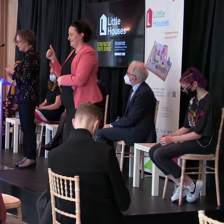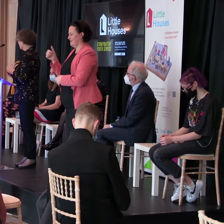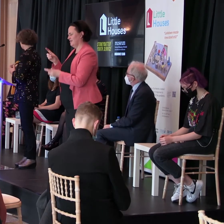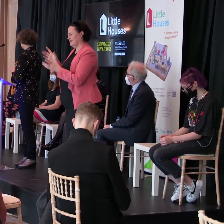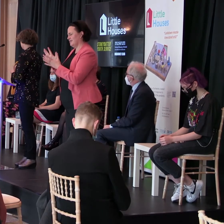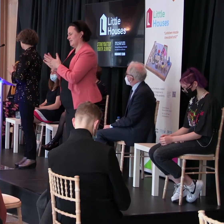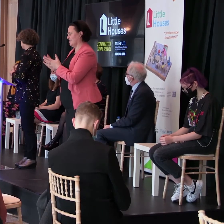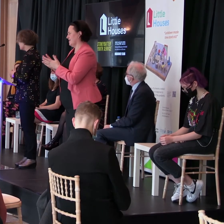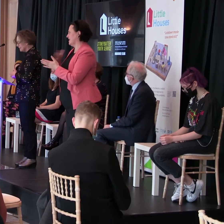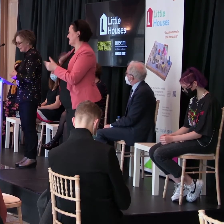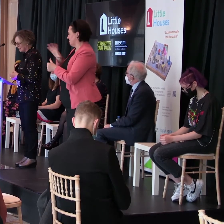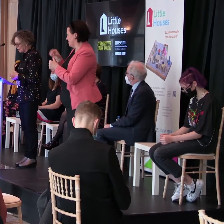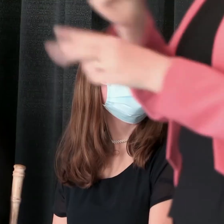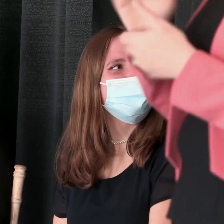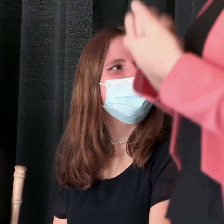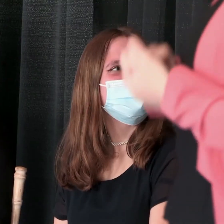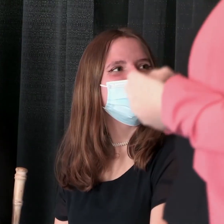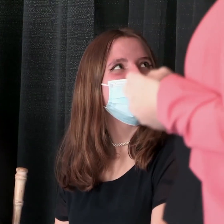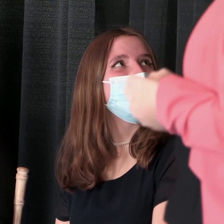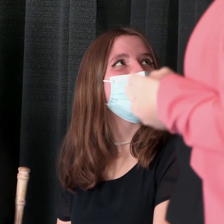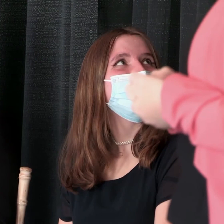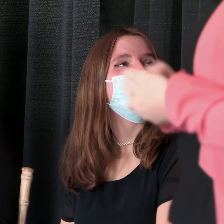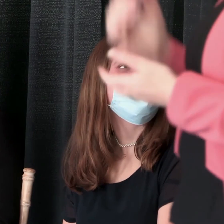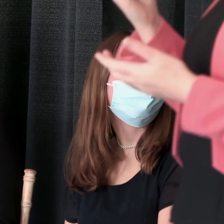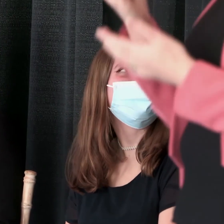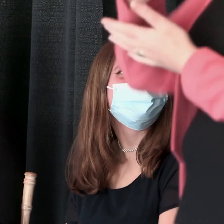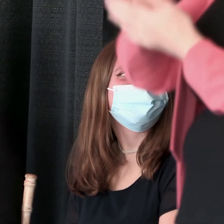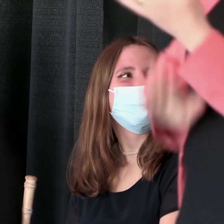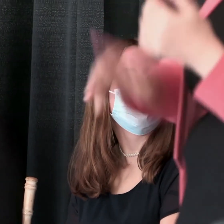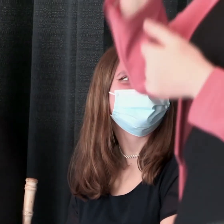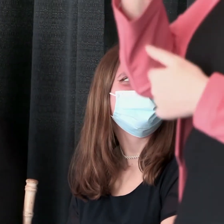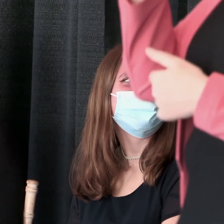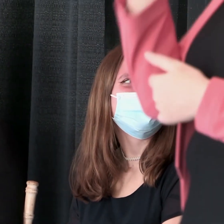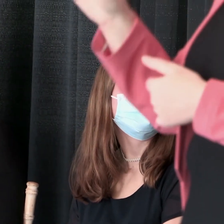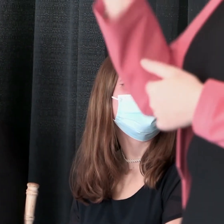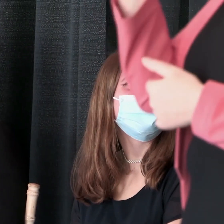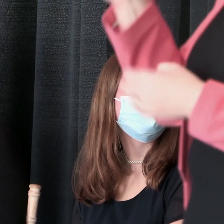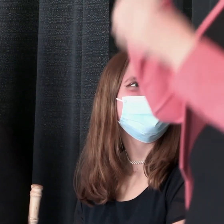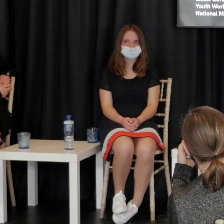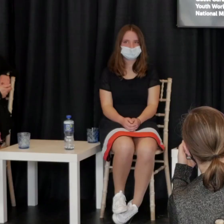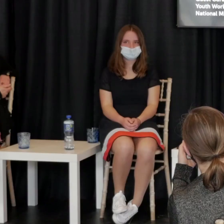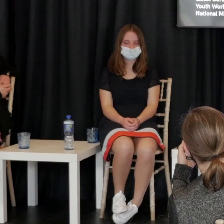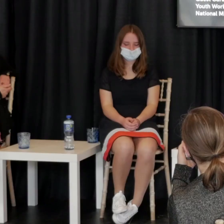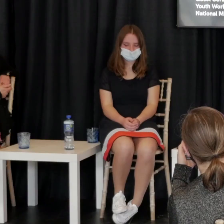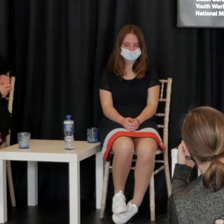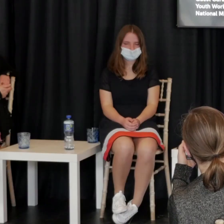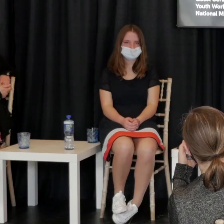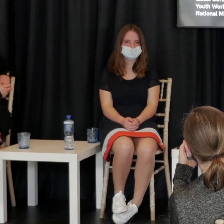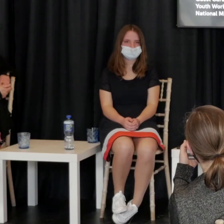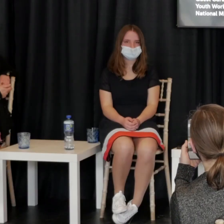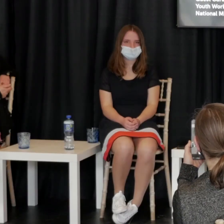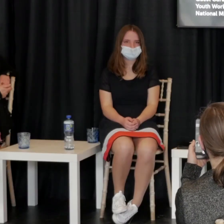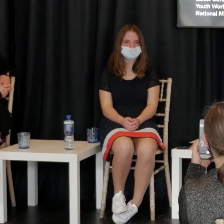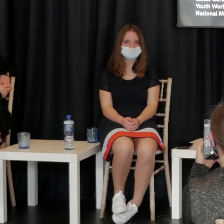deserves, I think, I'd like to especially thank Johanna for bringing the idea of the little houses to us from the Netherlands. And just again,